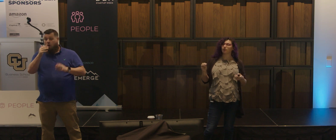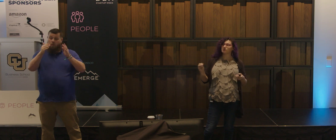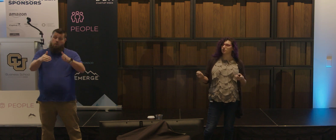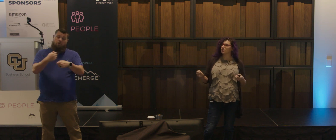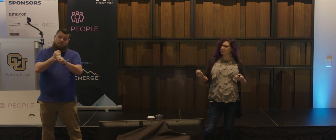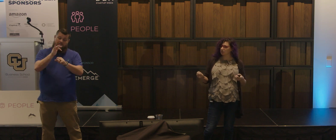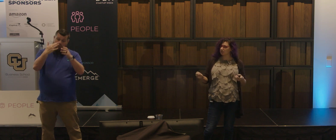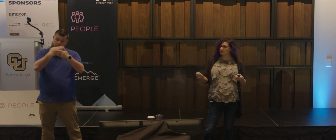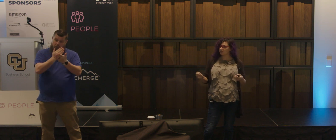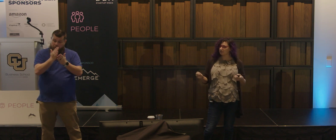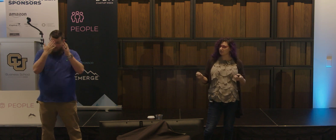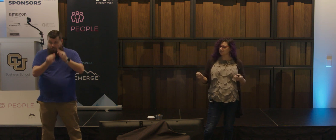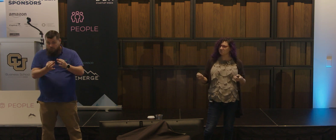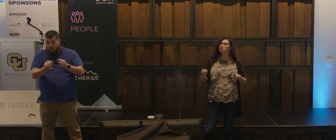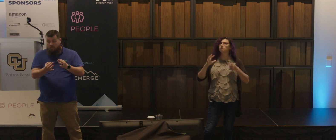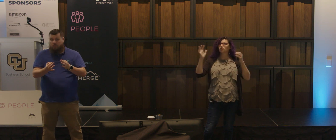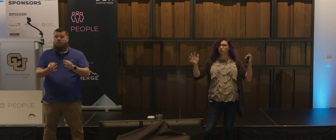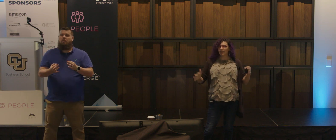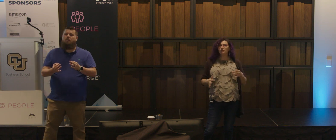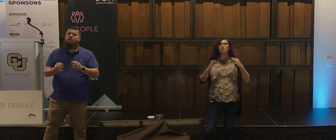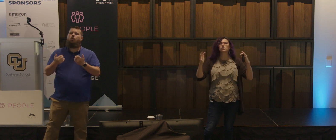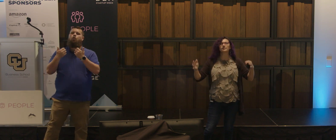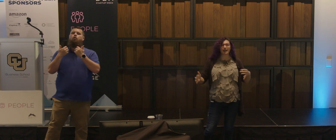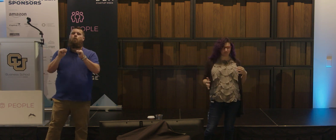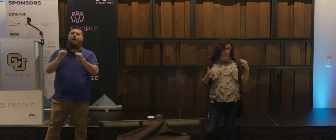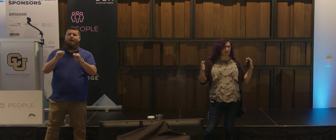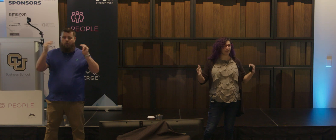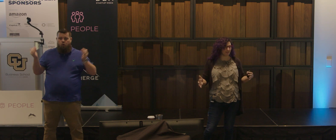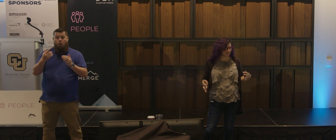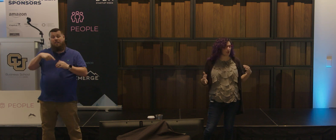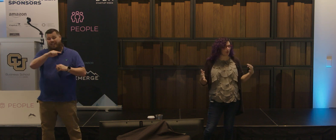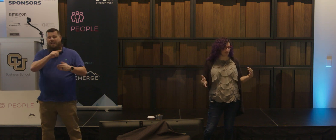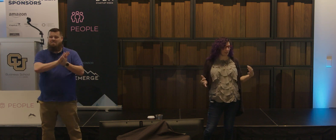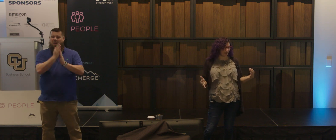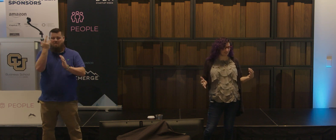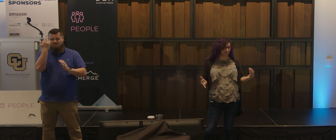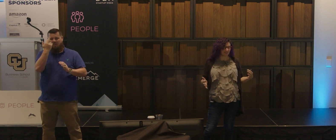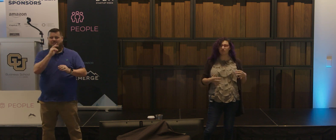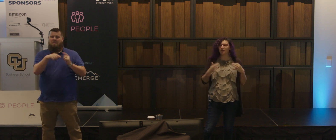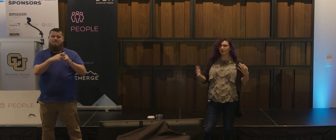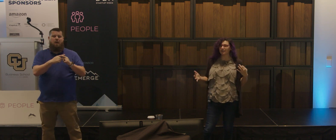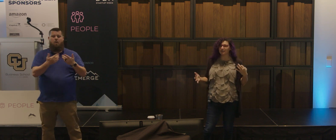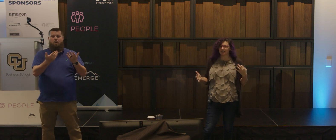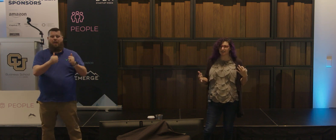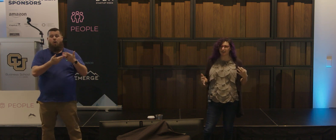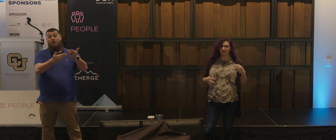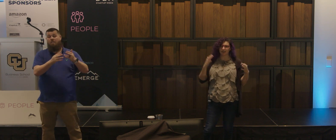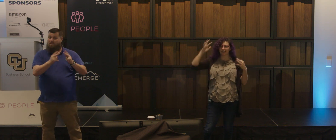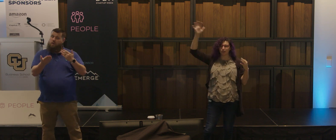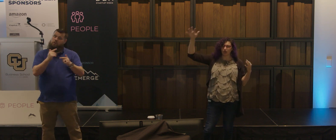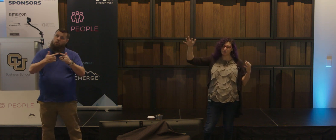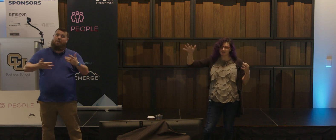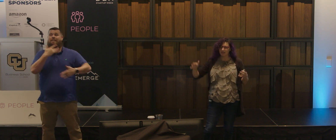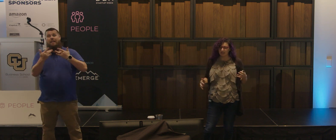person making those budgeting decisions, try and encourage them to be realistic about what they can offer. It's very easy to get excited